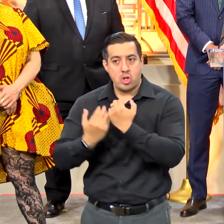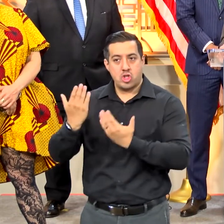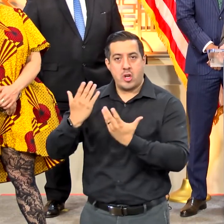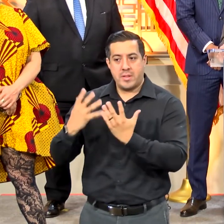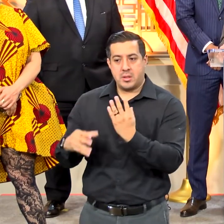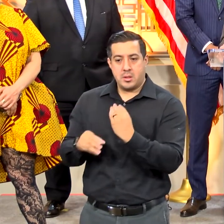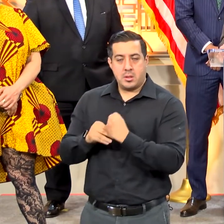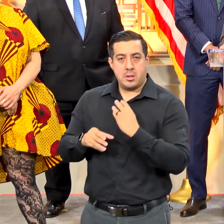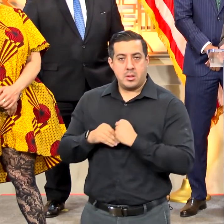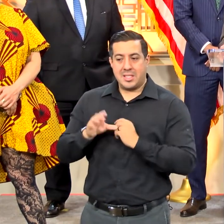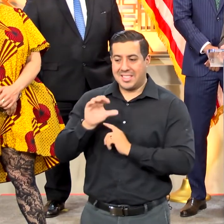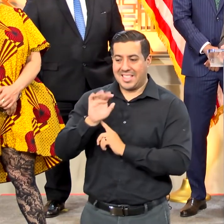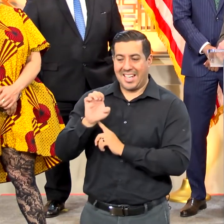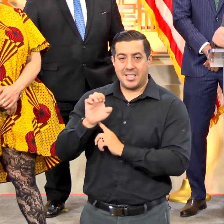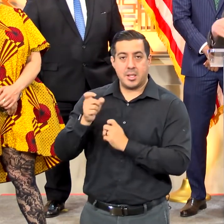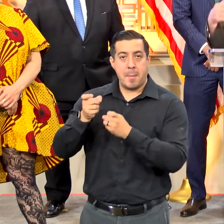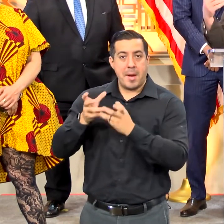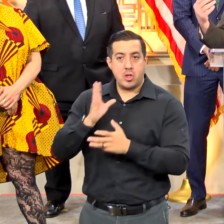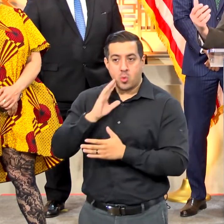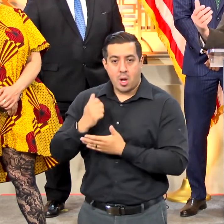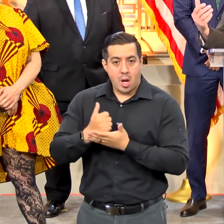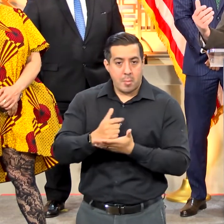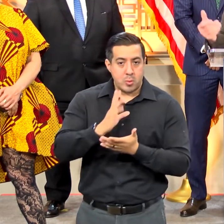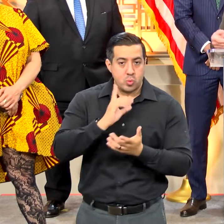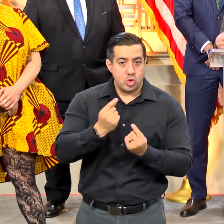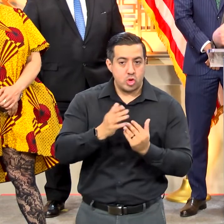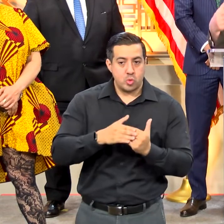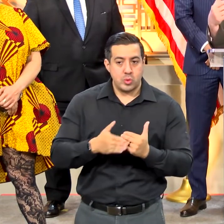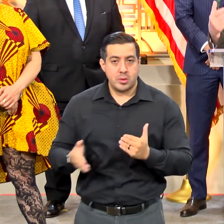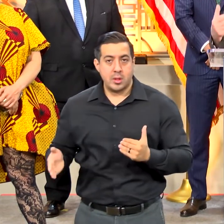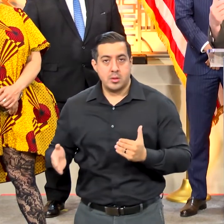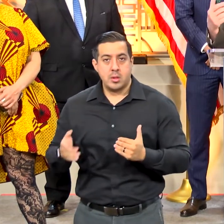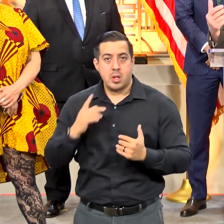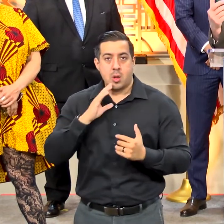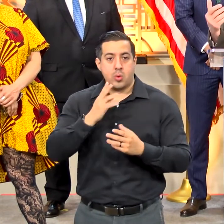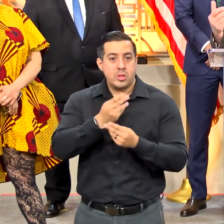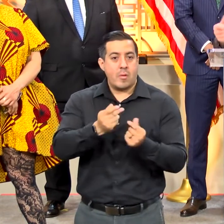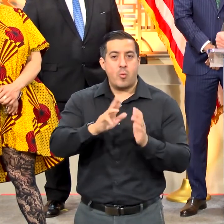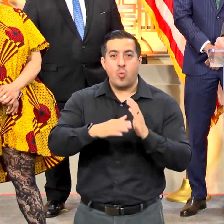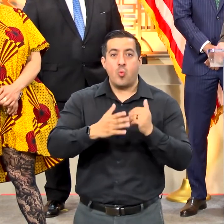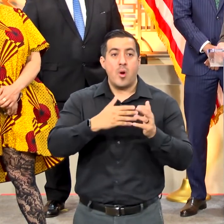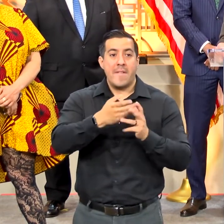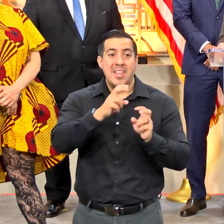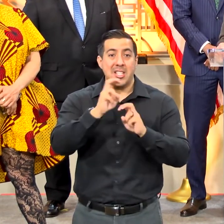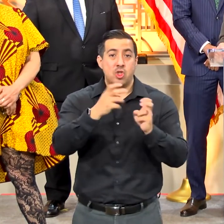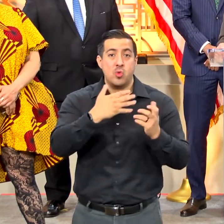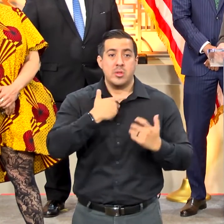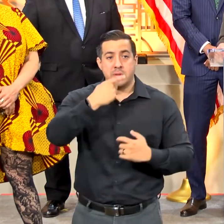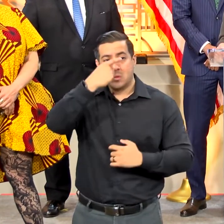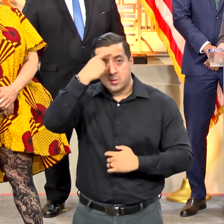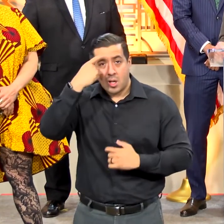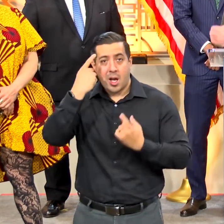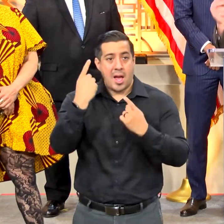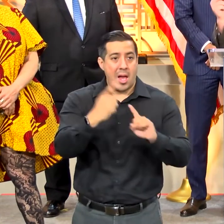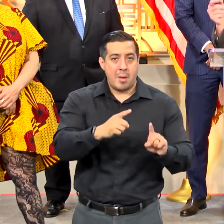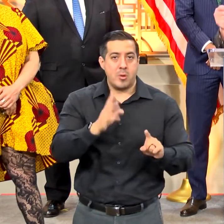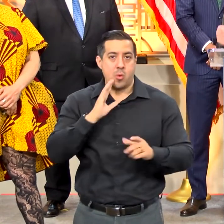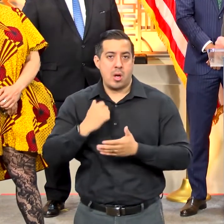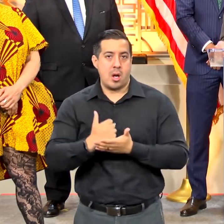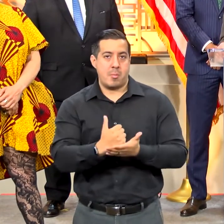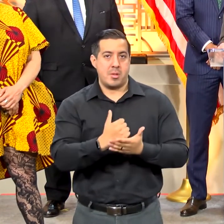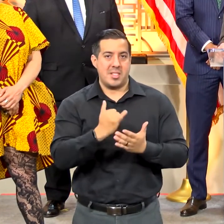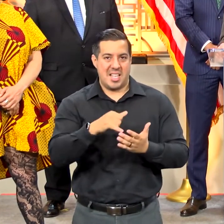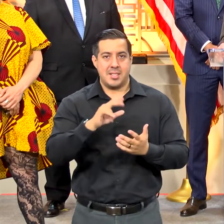attached. Case managers who will help people move to the next step and solve whatever issues their trauma has given them. That's the